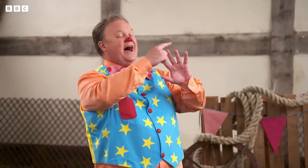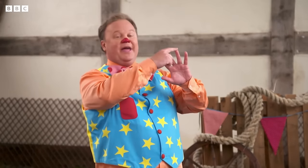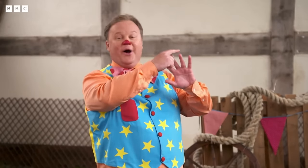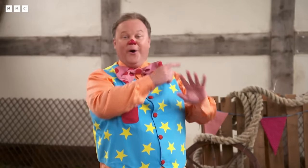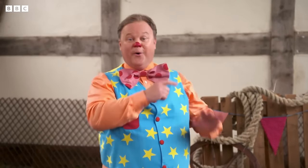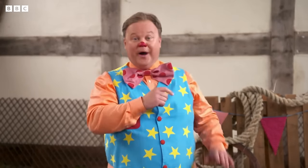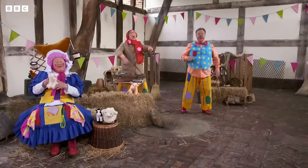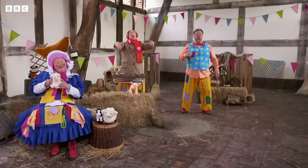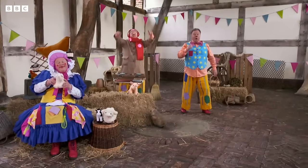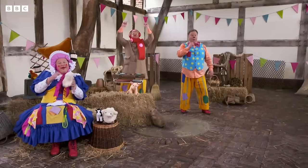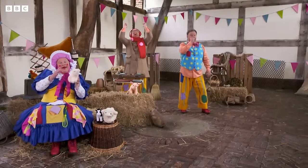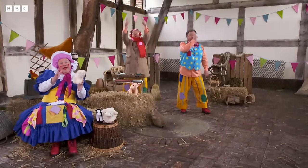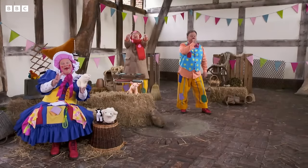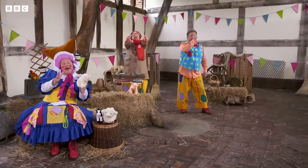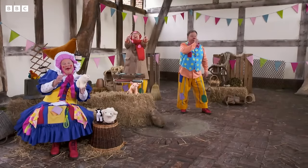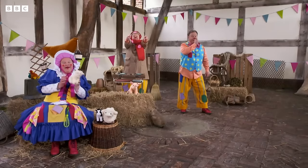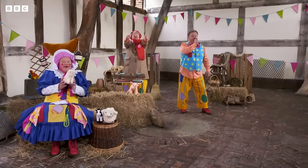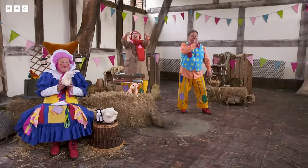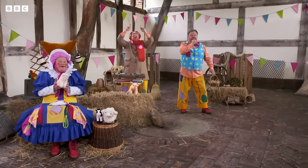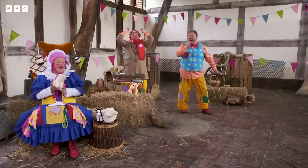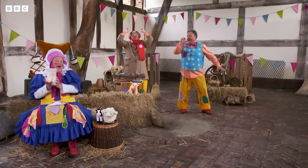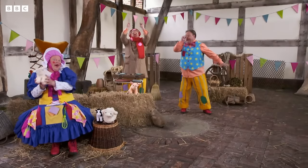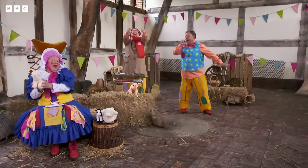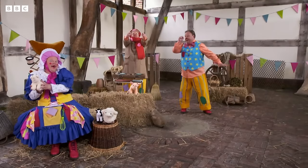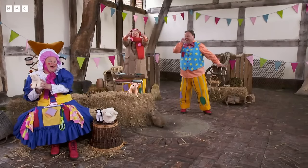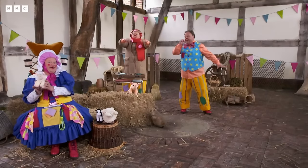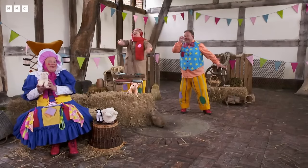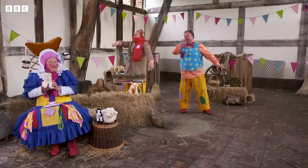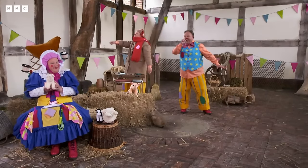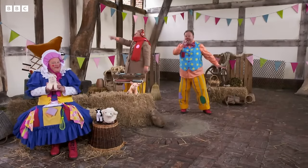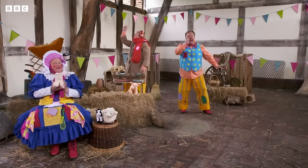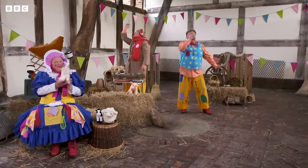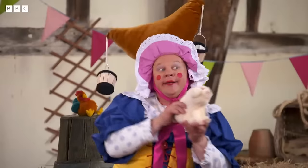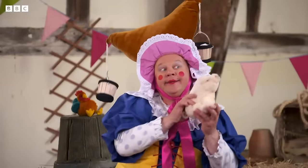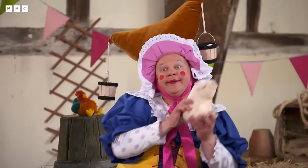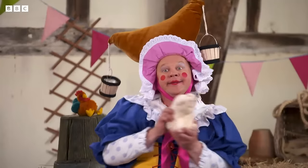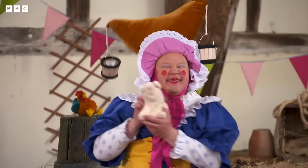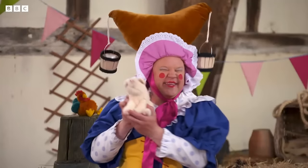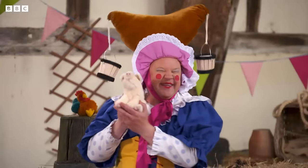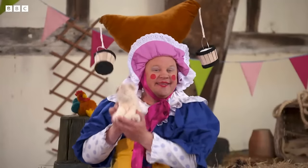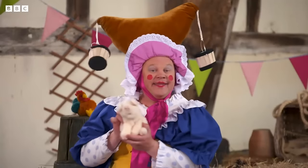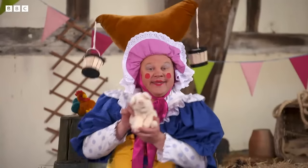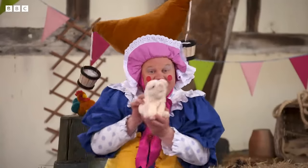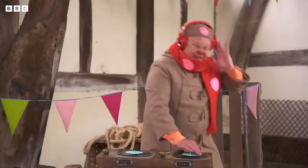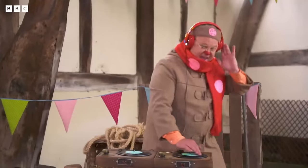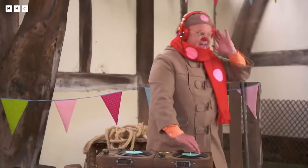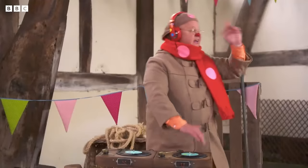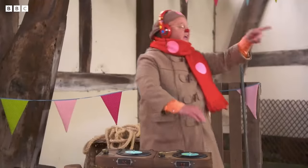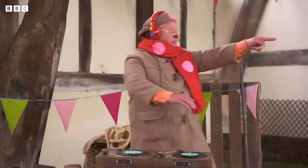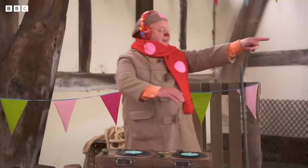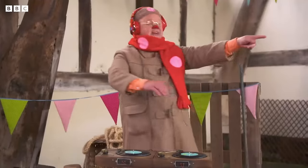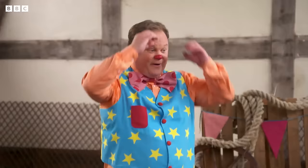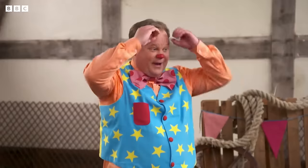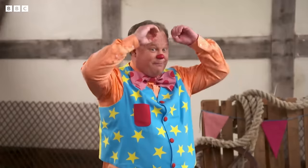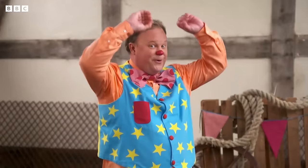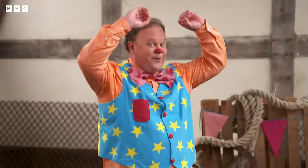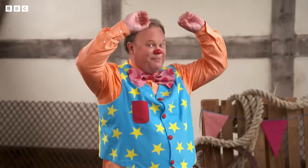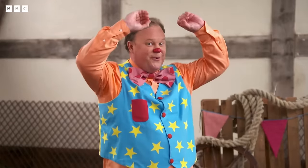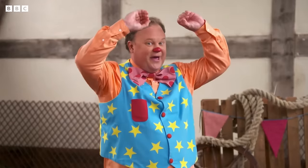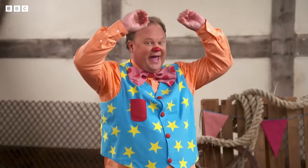E-I-E-I-O. With an oink oink here, an oink oink there, here an oink, there an oink, everywhere an oink oink. Moo moo